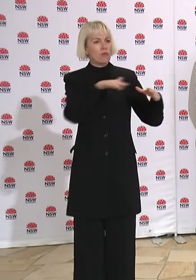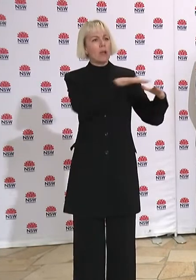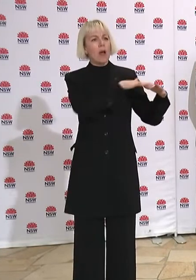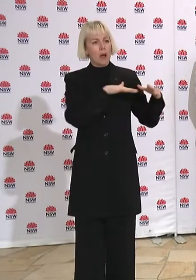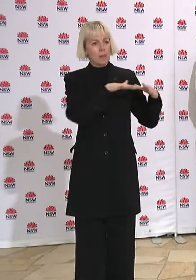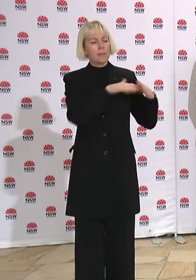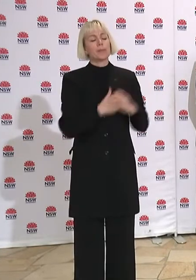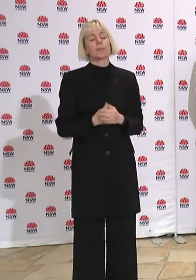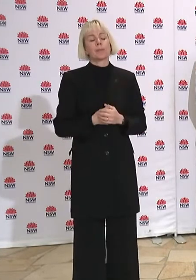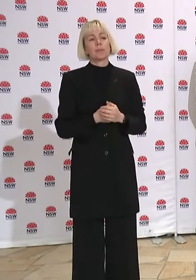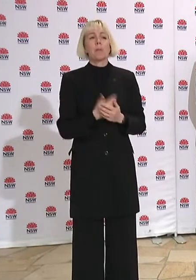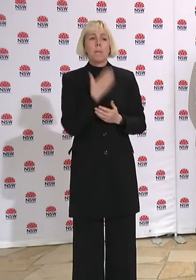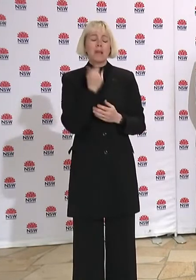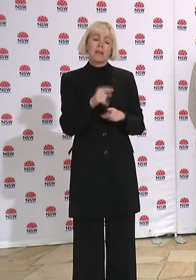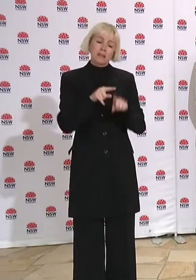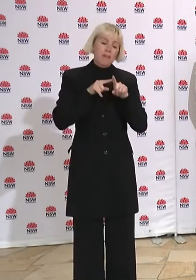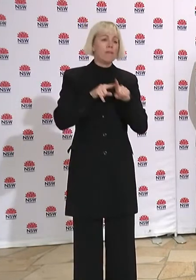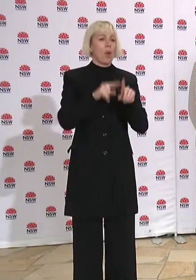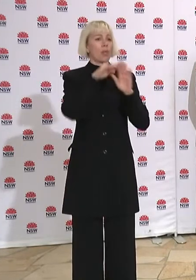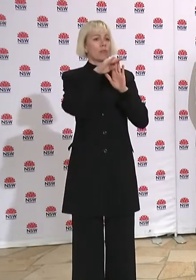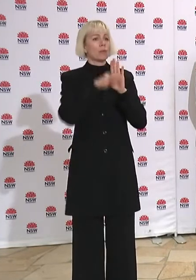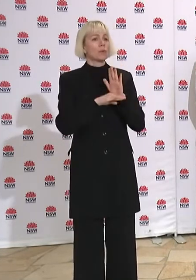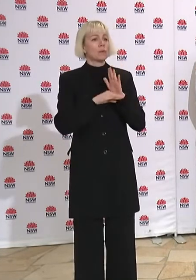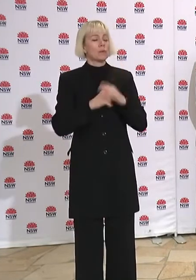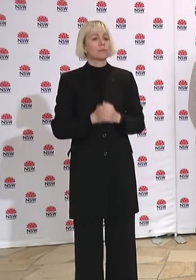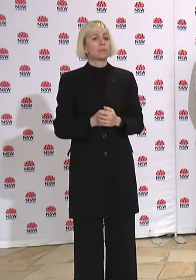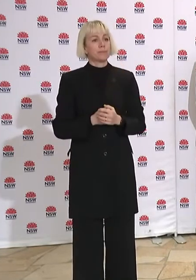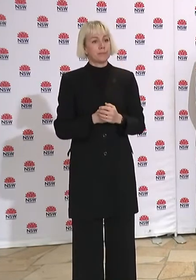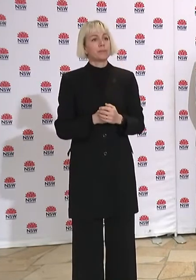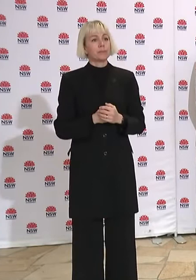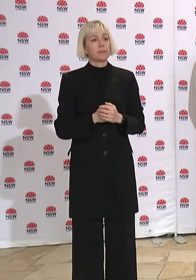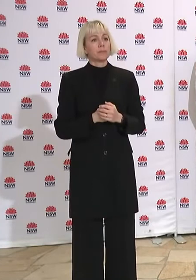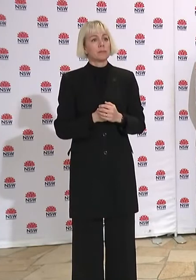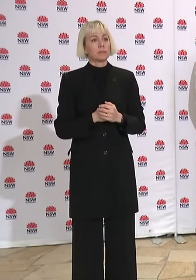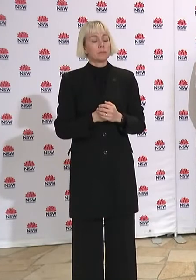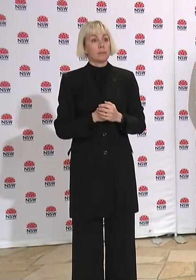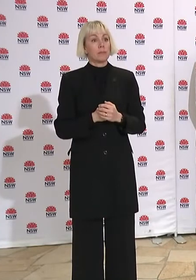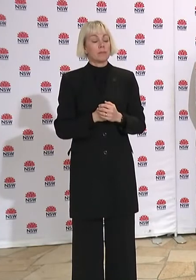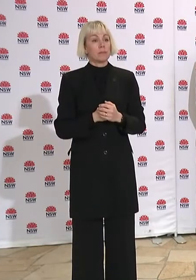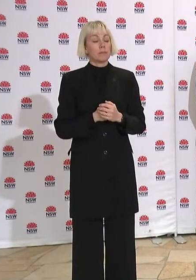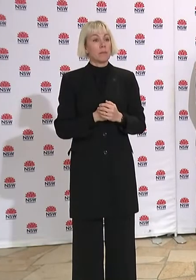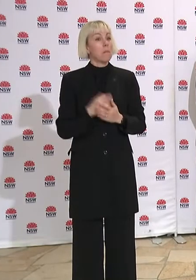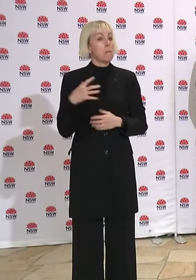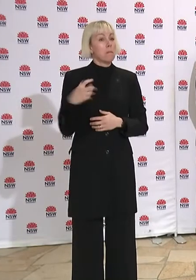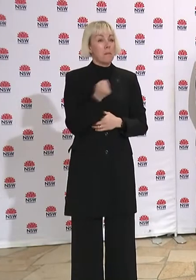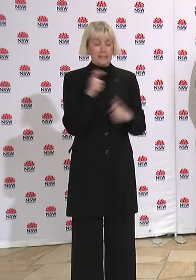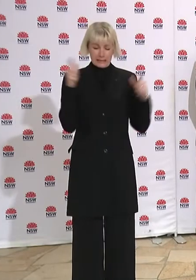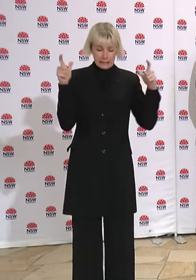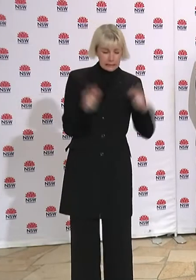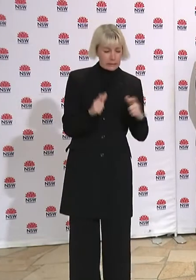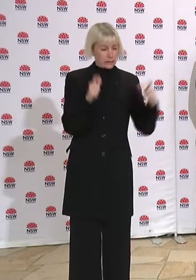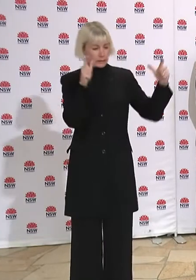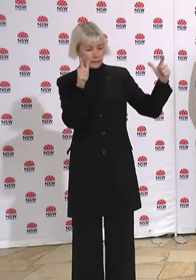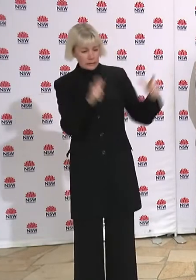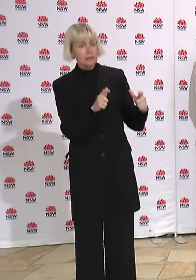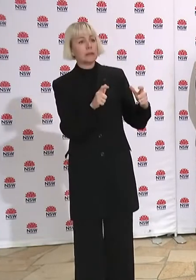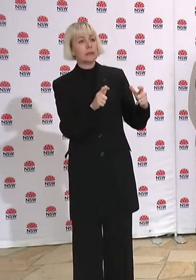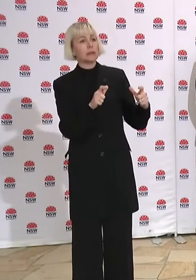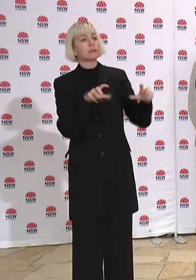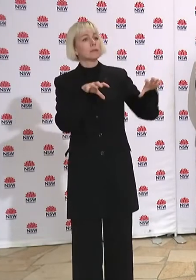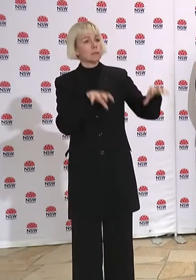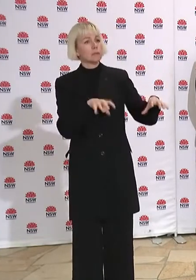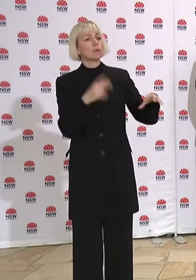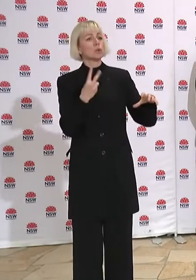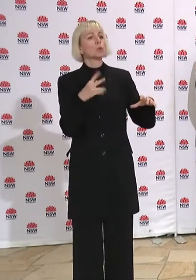want everybody to follow these orders to make sure, as I said, that we contain the virus within these local government areas.